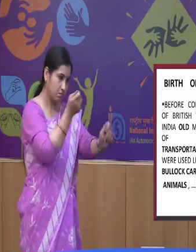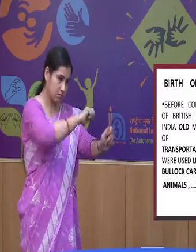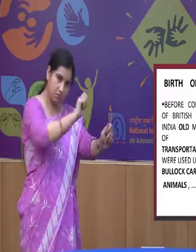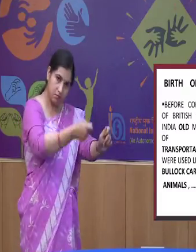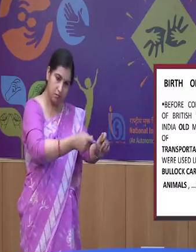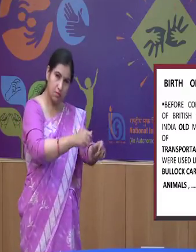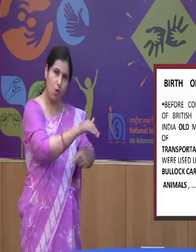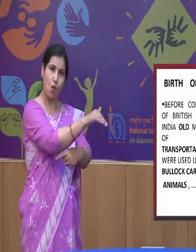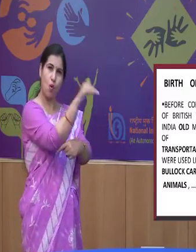camel,